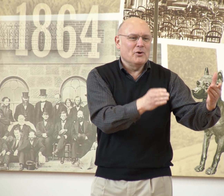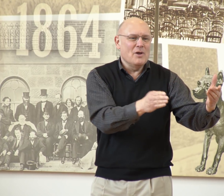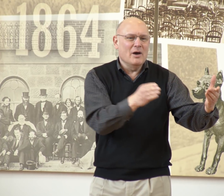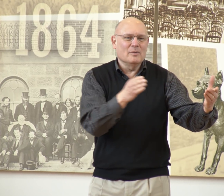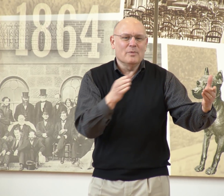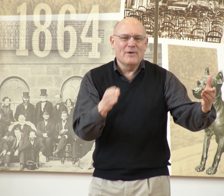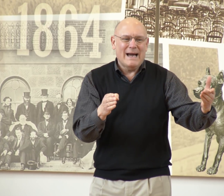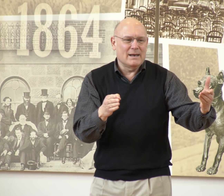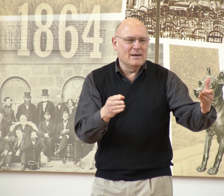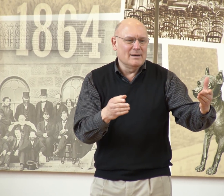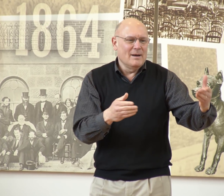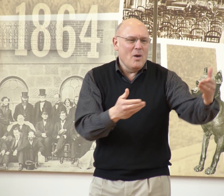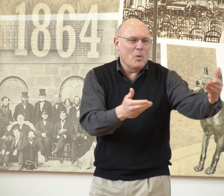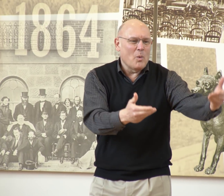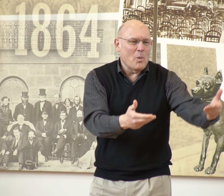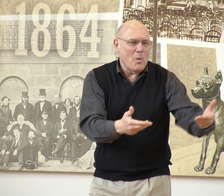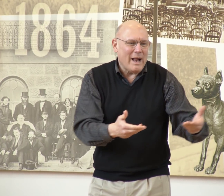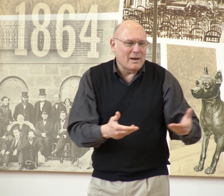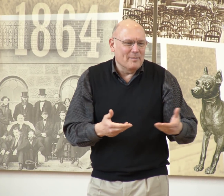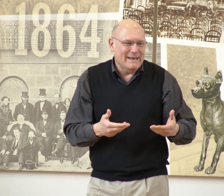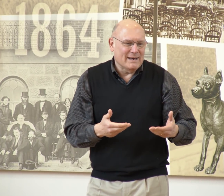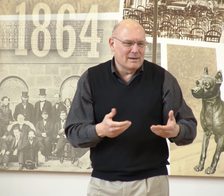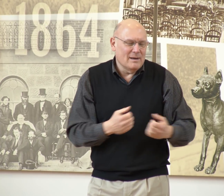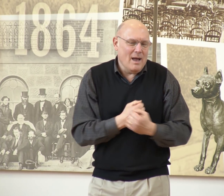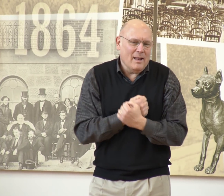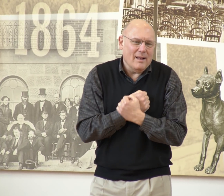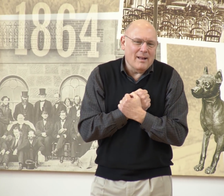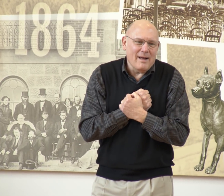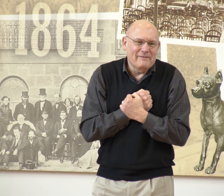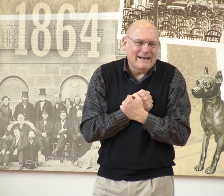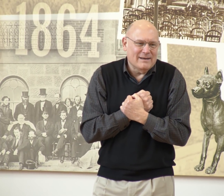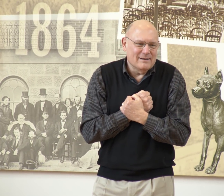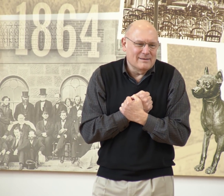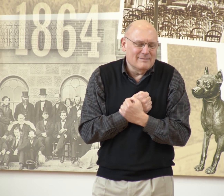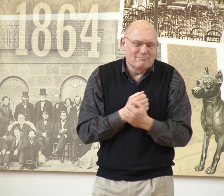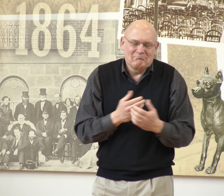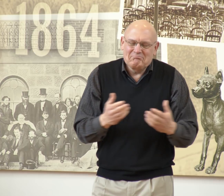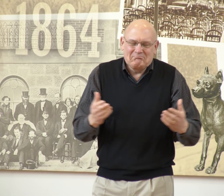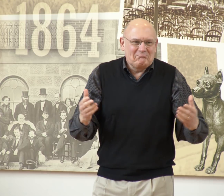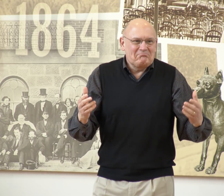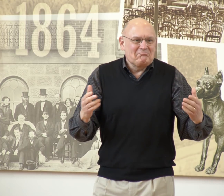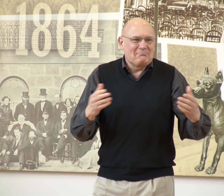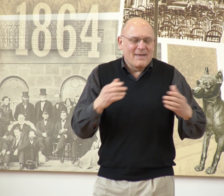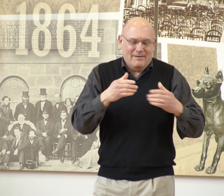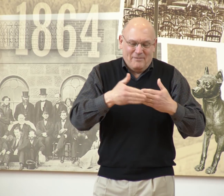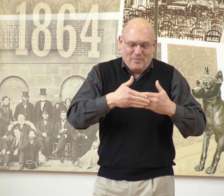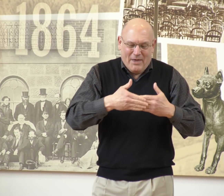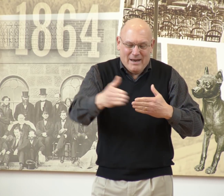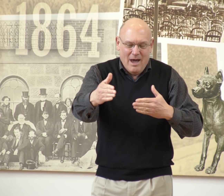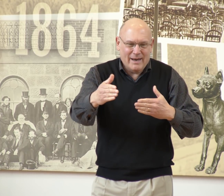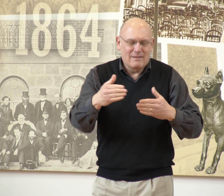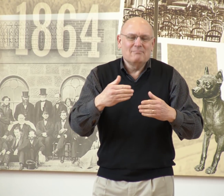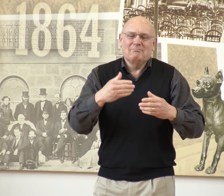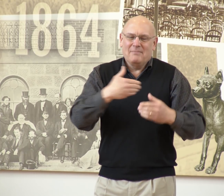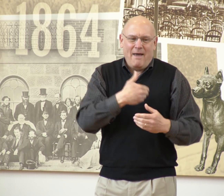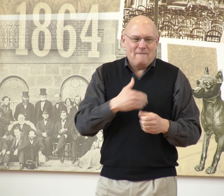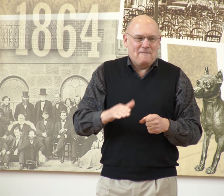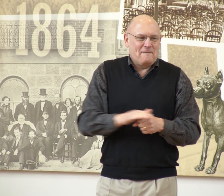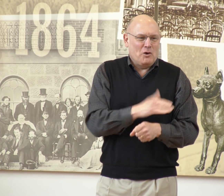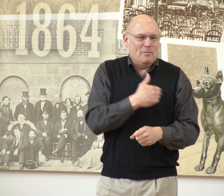That was Bernard Bragg. He was so welcoming and so loving and accepting. And from that